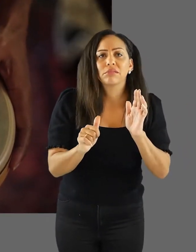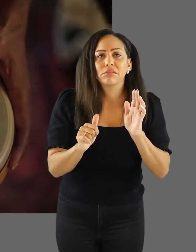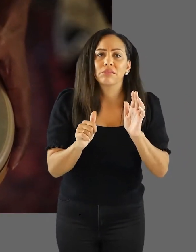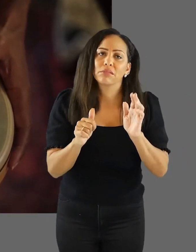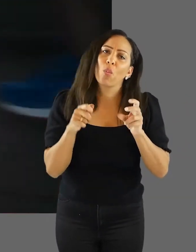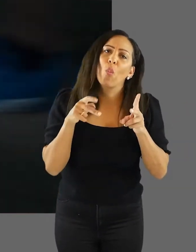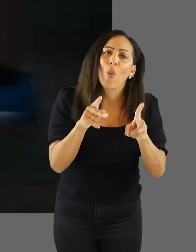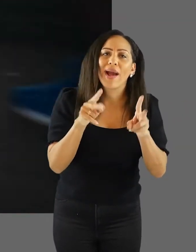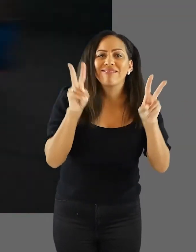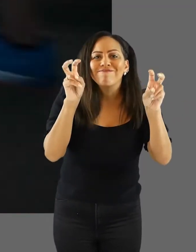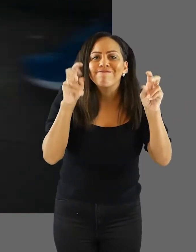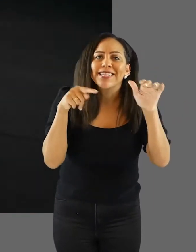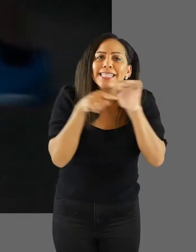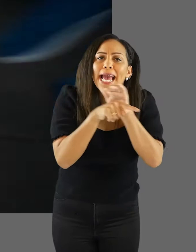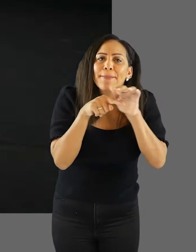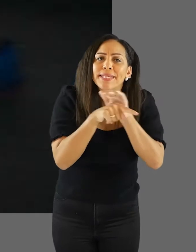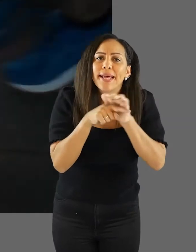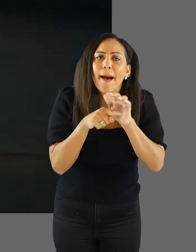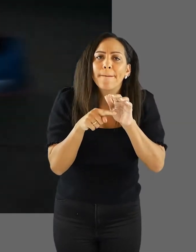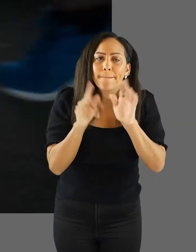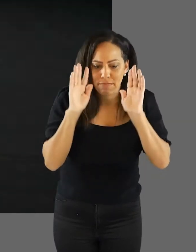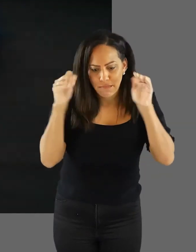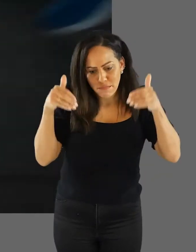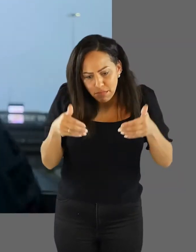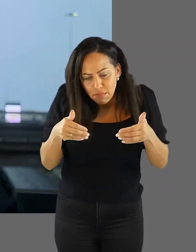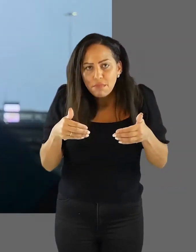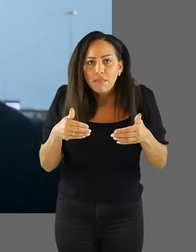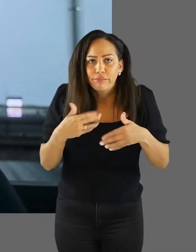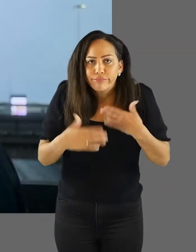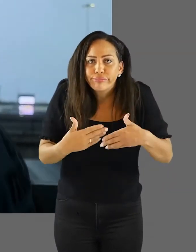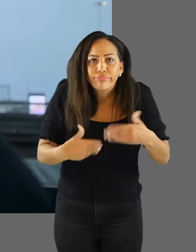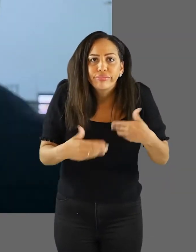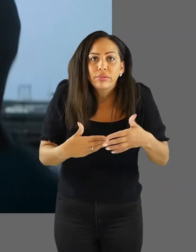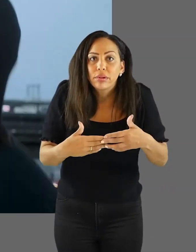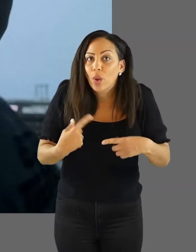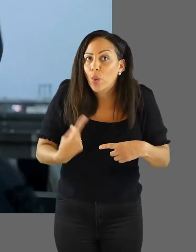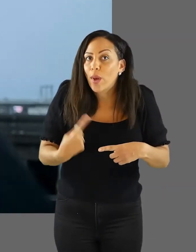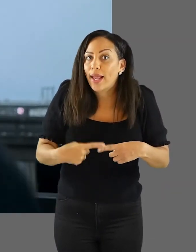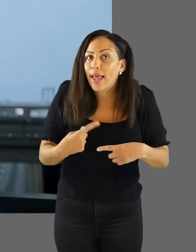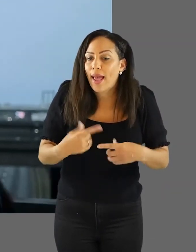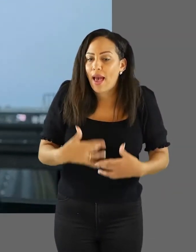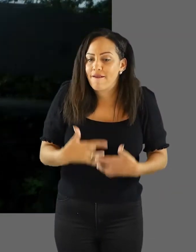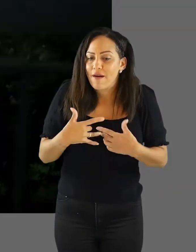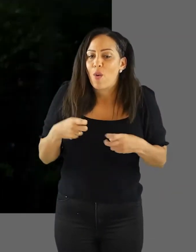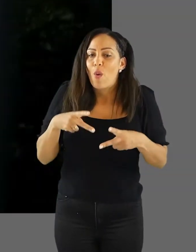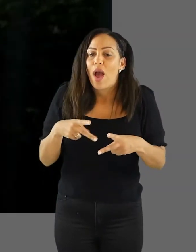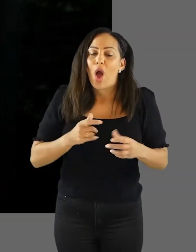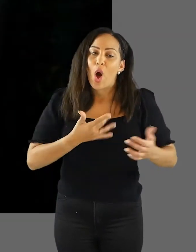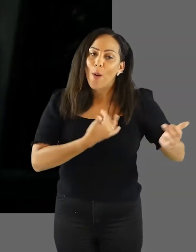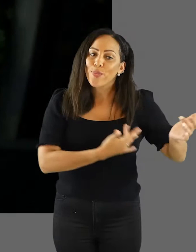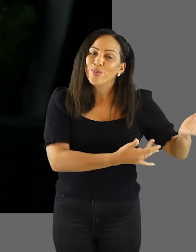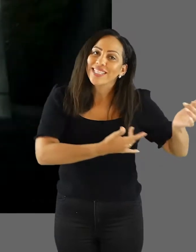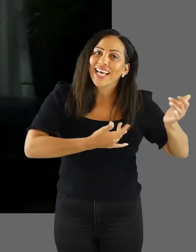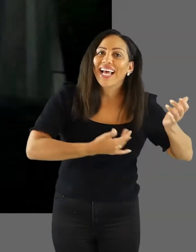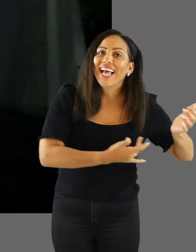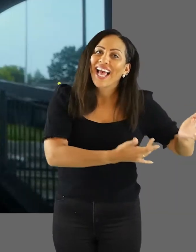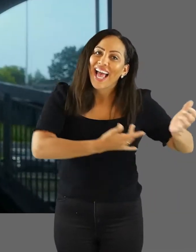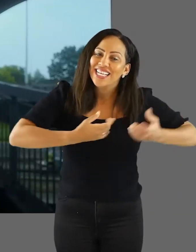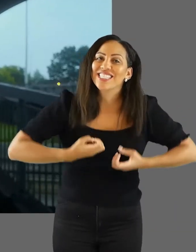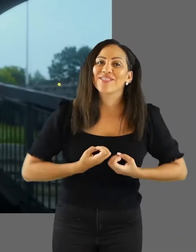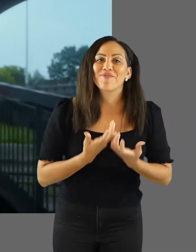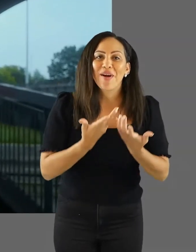an outsider. One of the things that I did to try and get away from that was to start playing music. And at